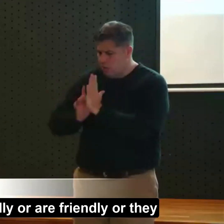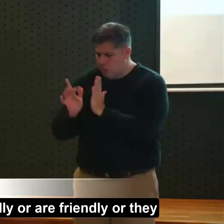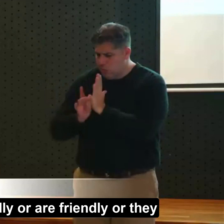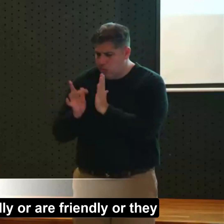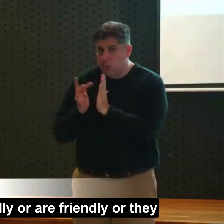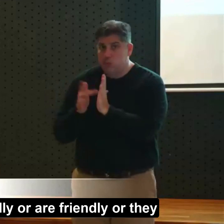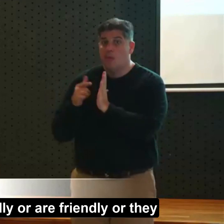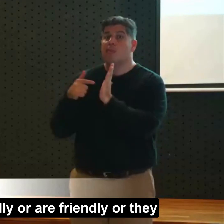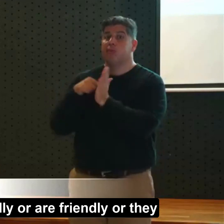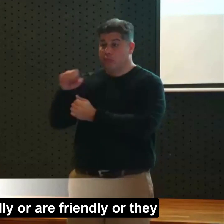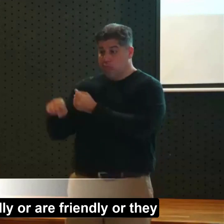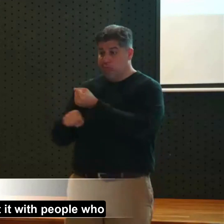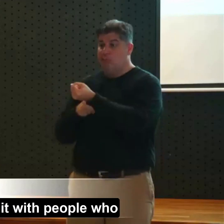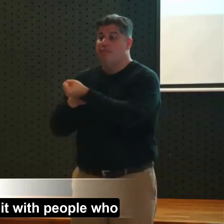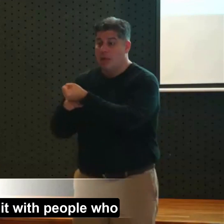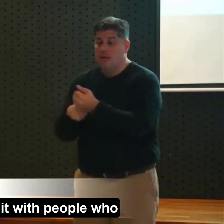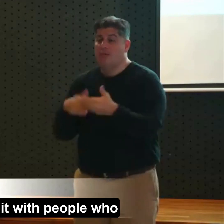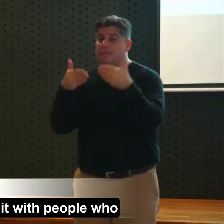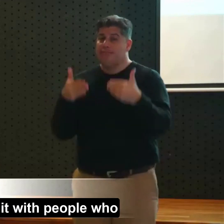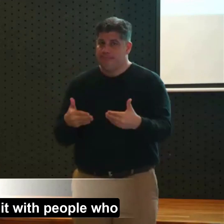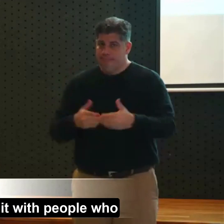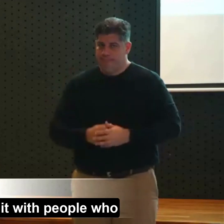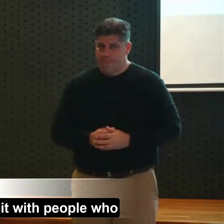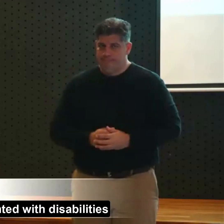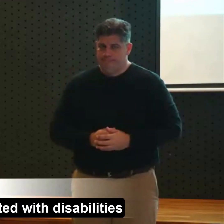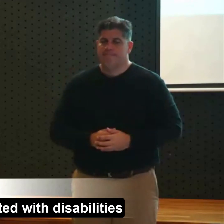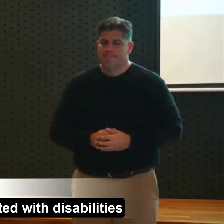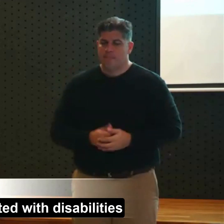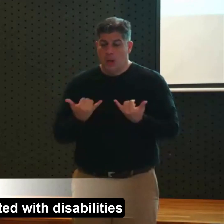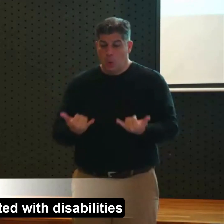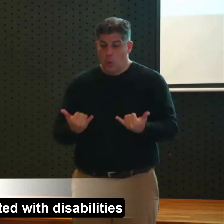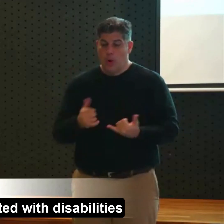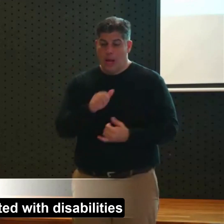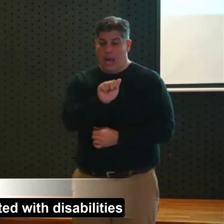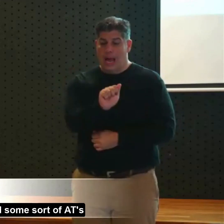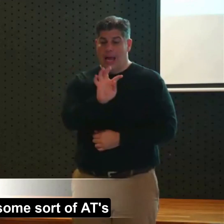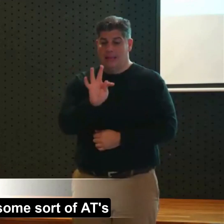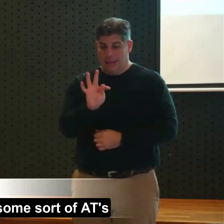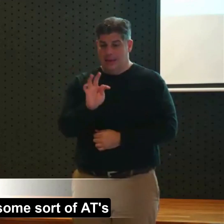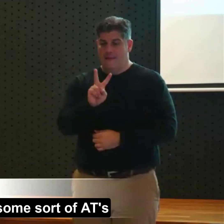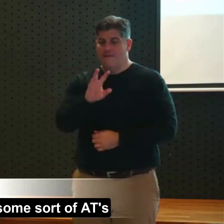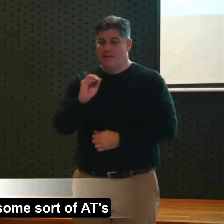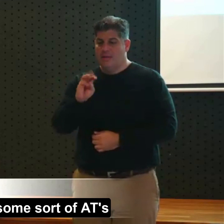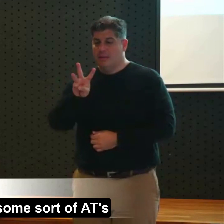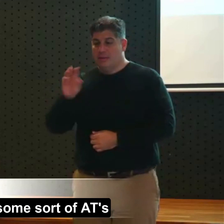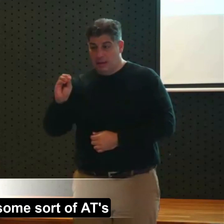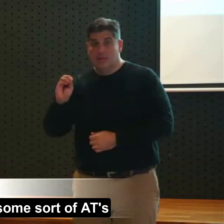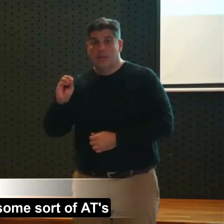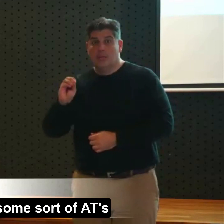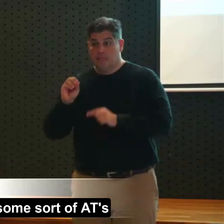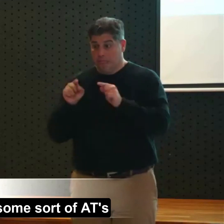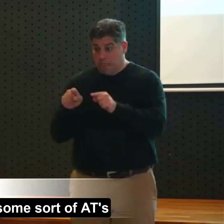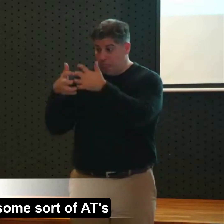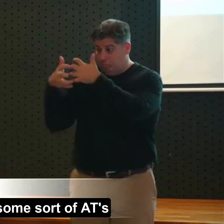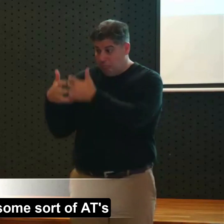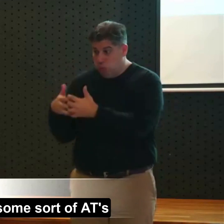friendly or are friendly, or they were built with people who are presented with disabilities or need some sort of